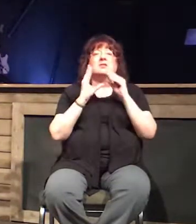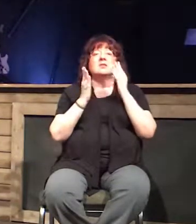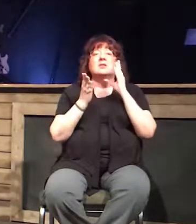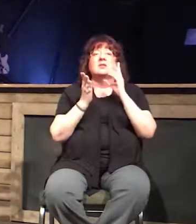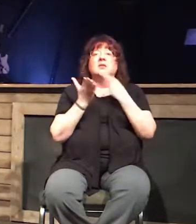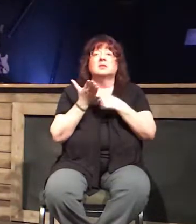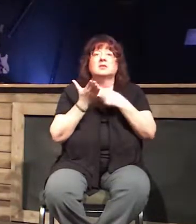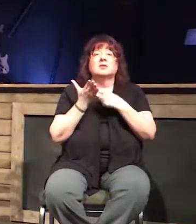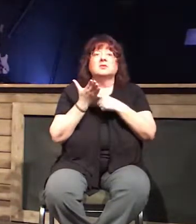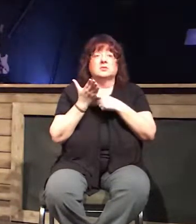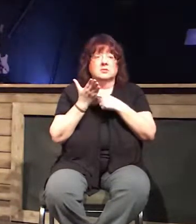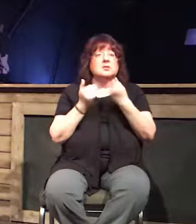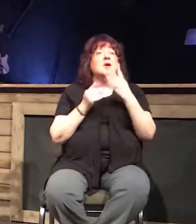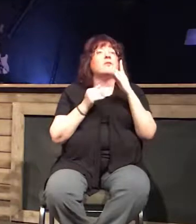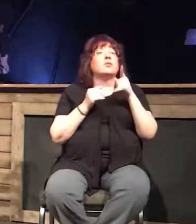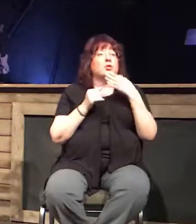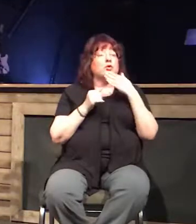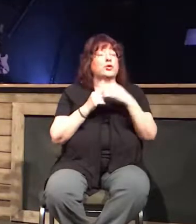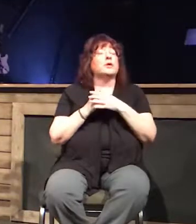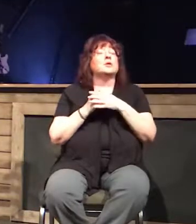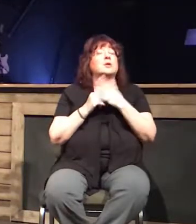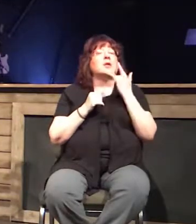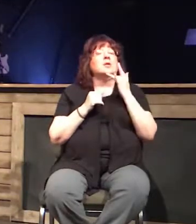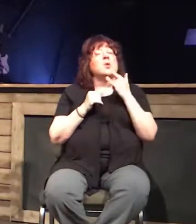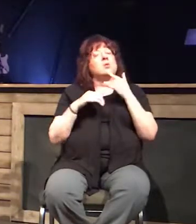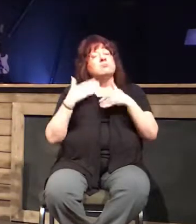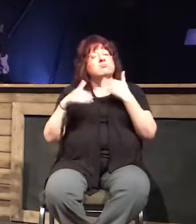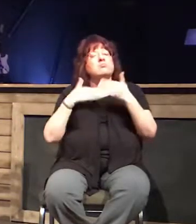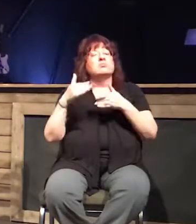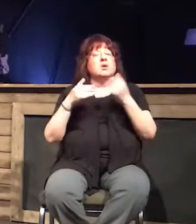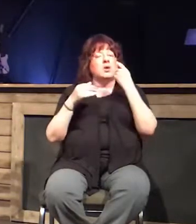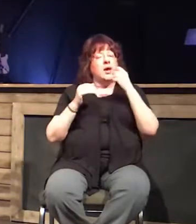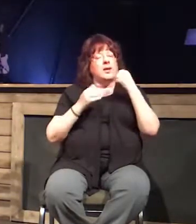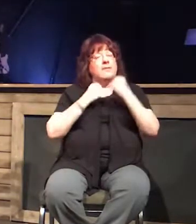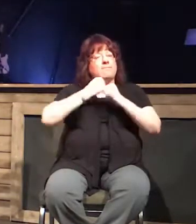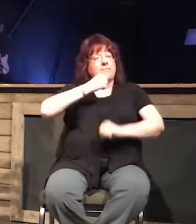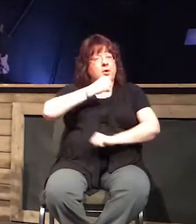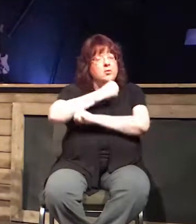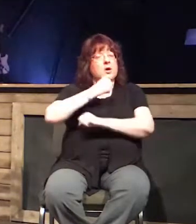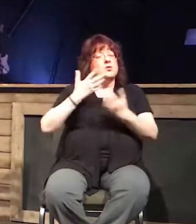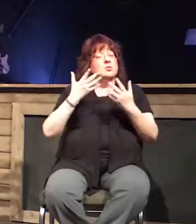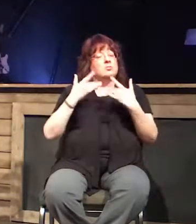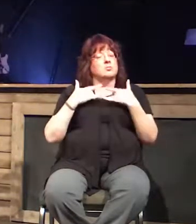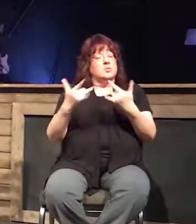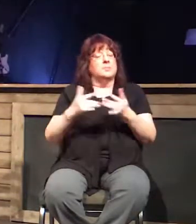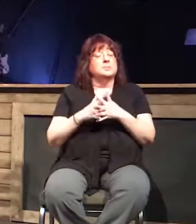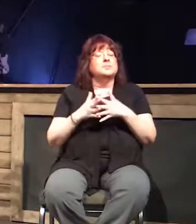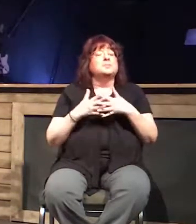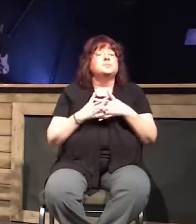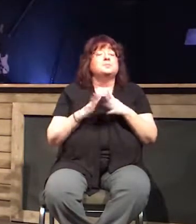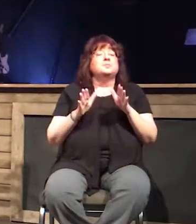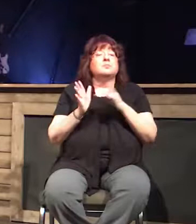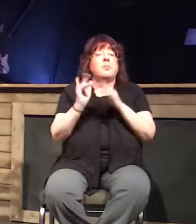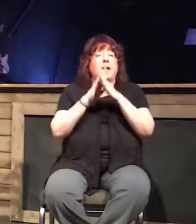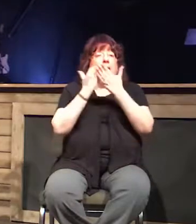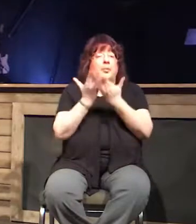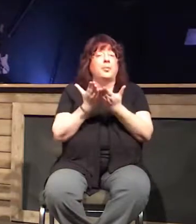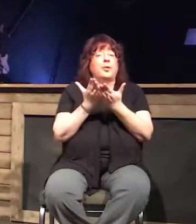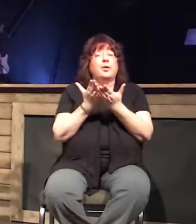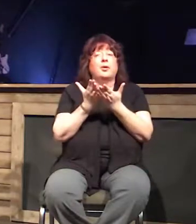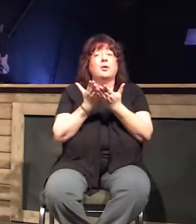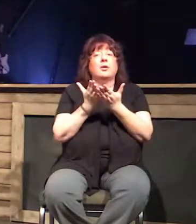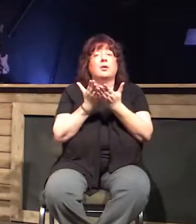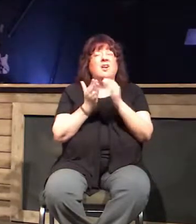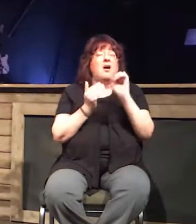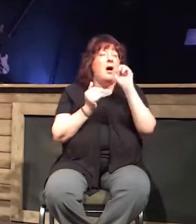real quick. All right, so several of you, that's good. That's why I took some time to make sure you had a foundation of where we were going. So open your Bibles with me. Open